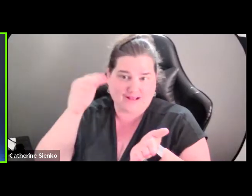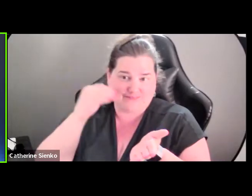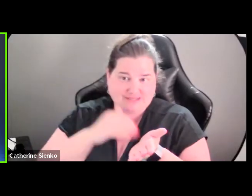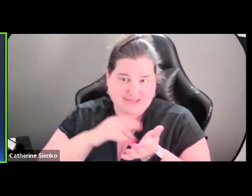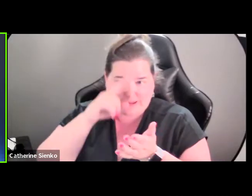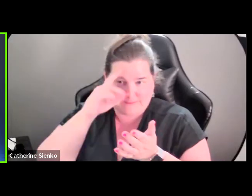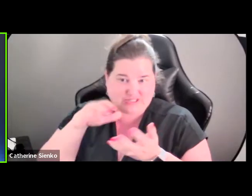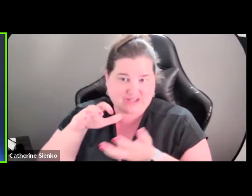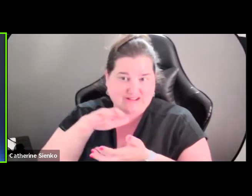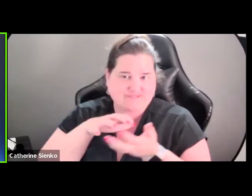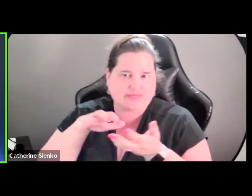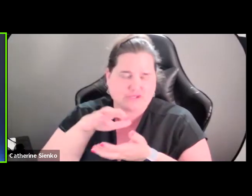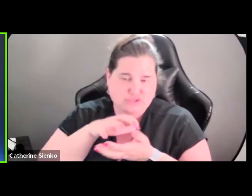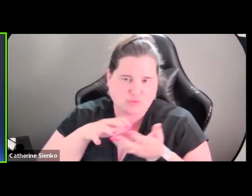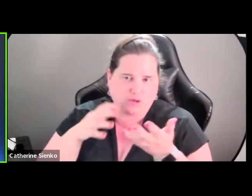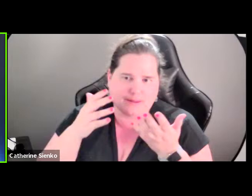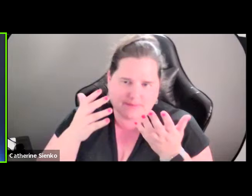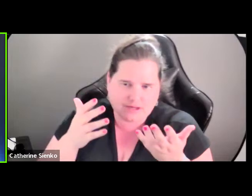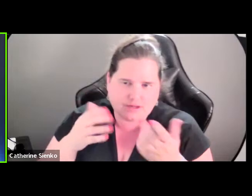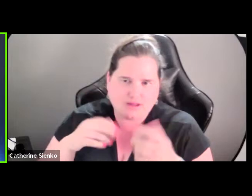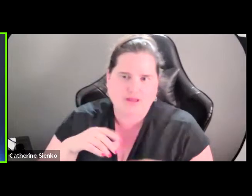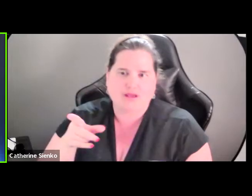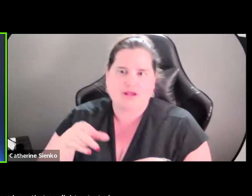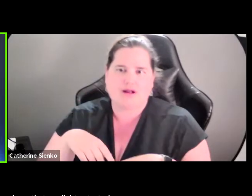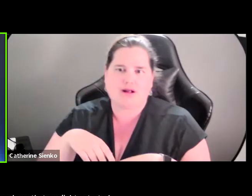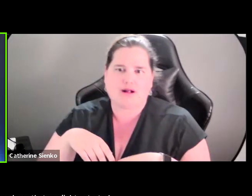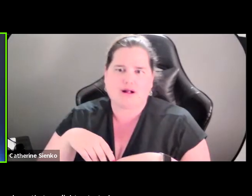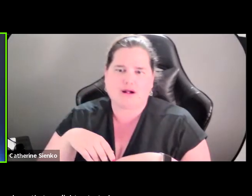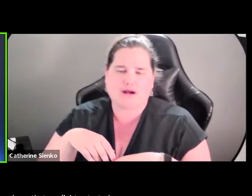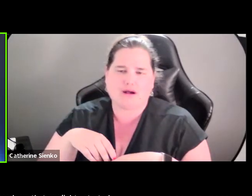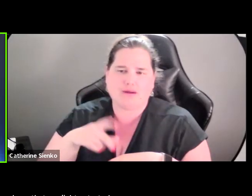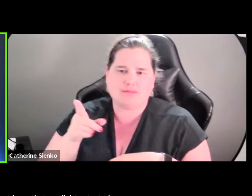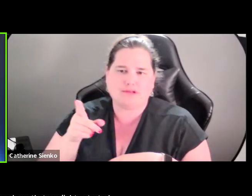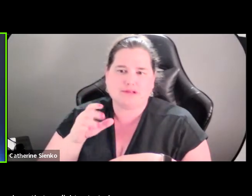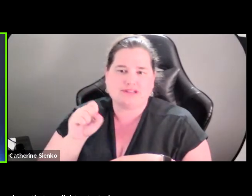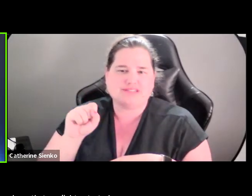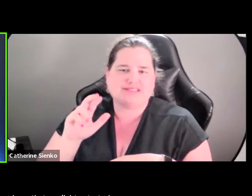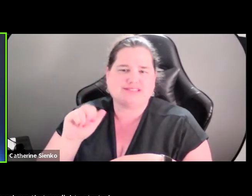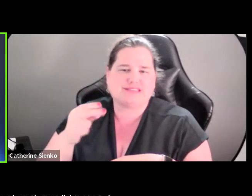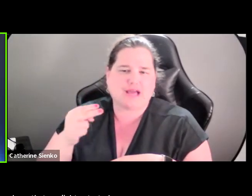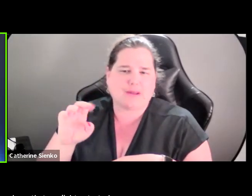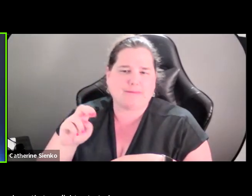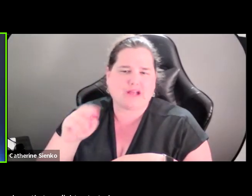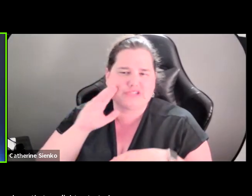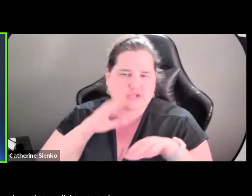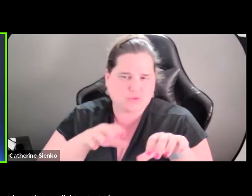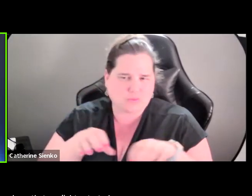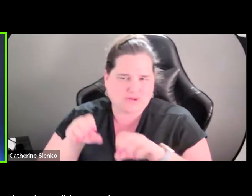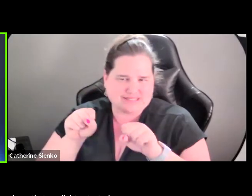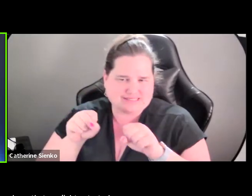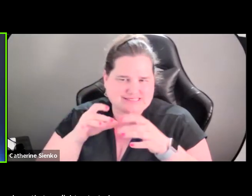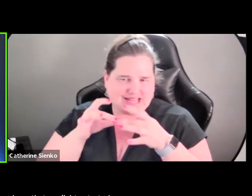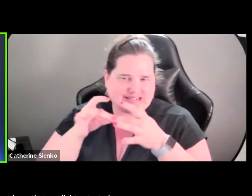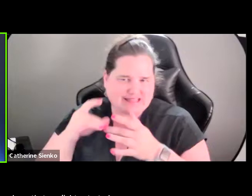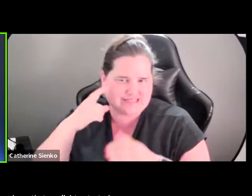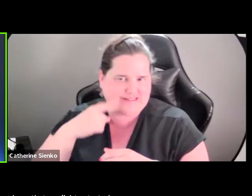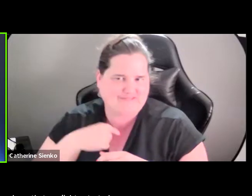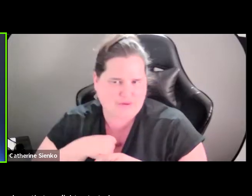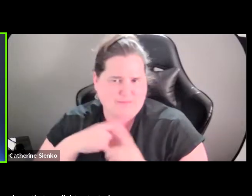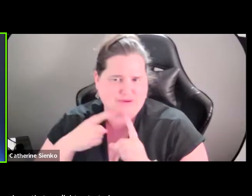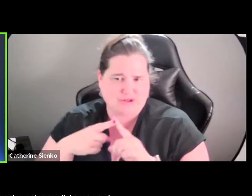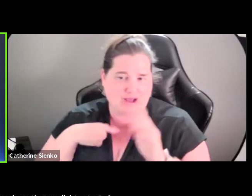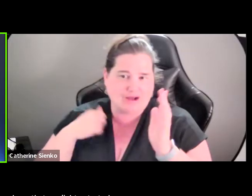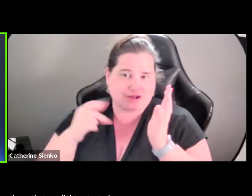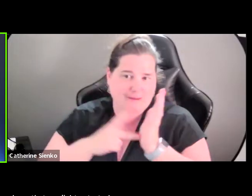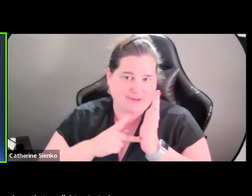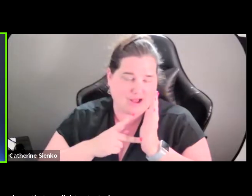break. If I get kicked out of the meeting during this storm, Commissioner